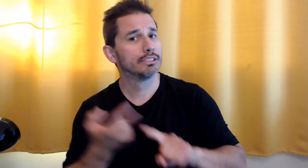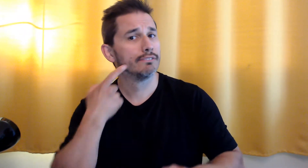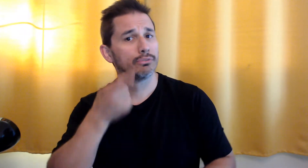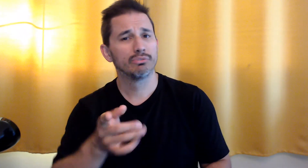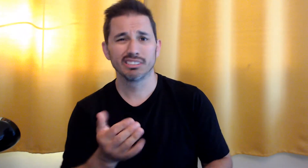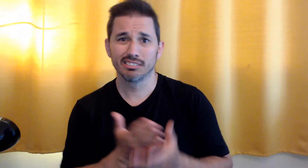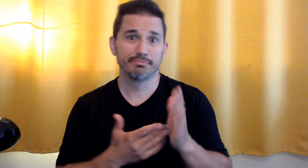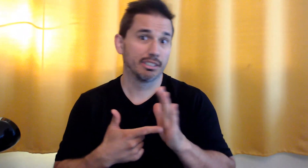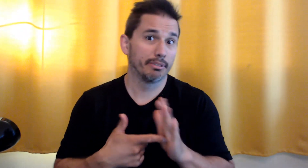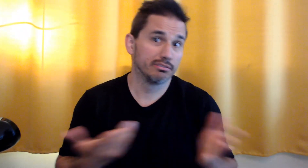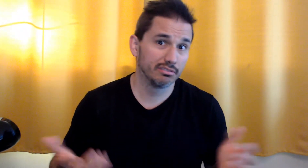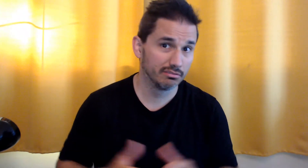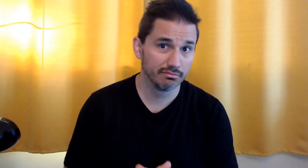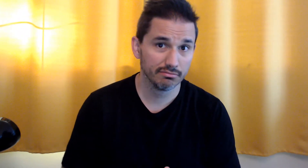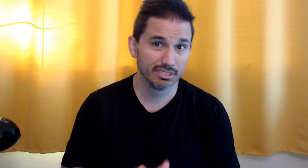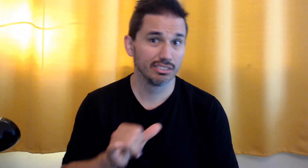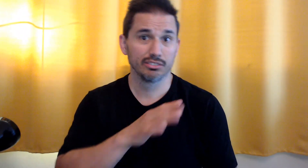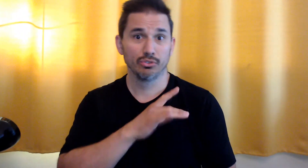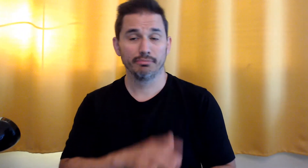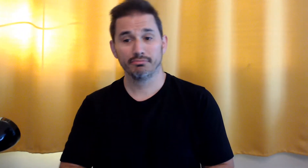few examples, and I think it's really cool.